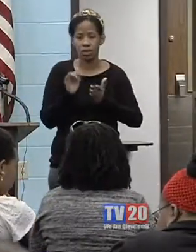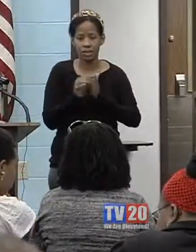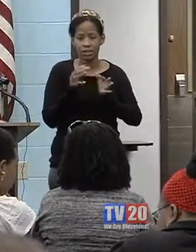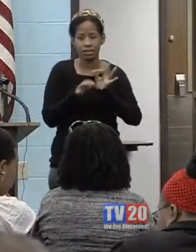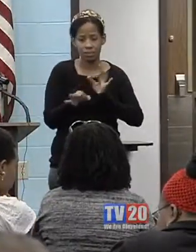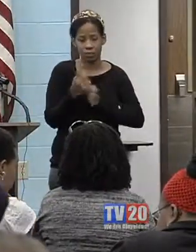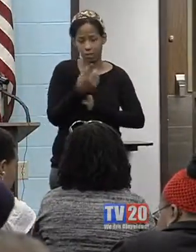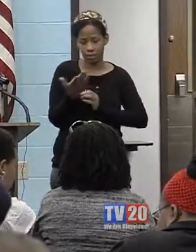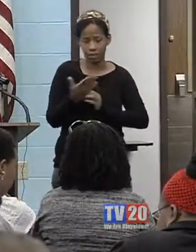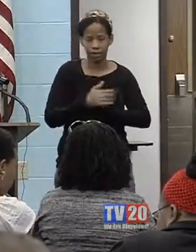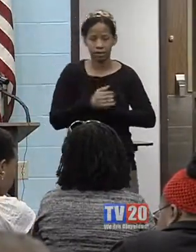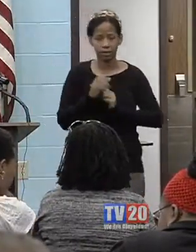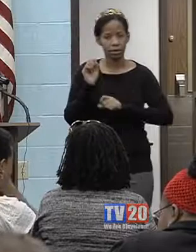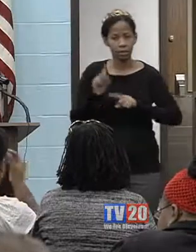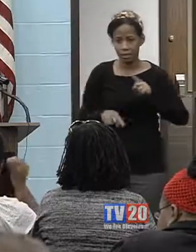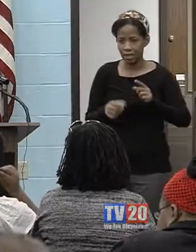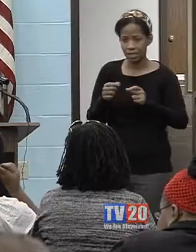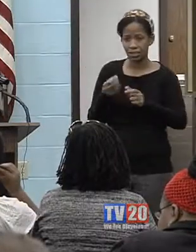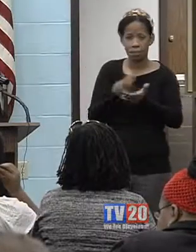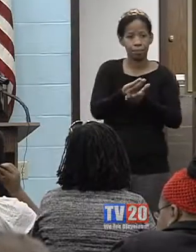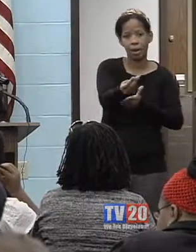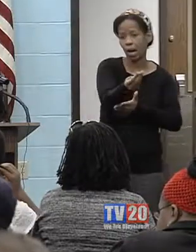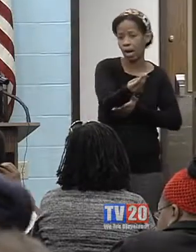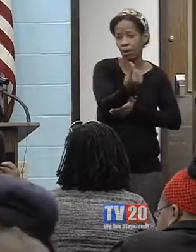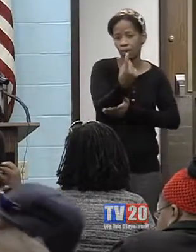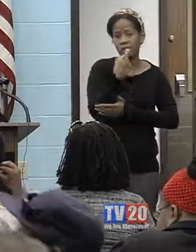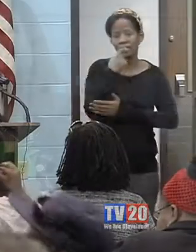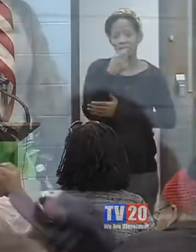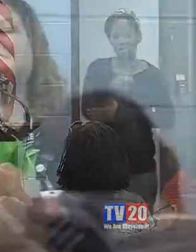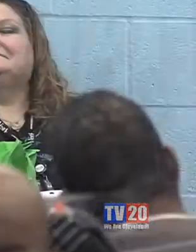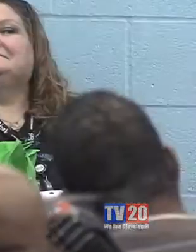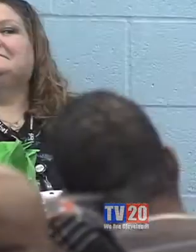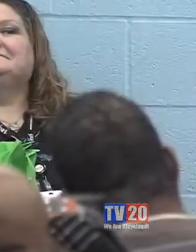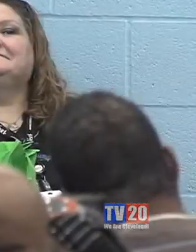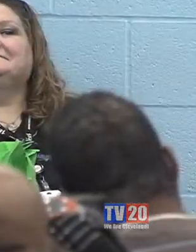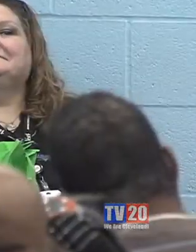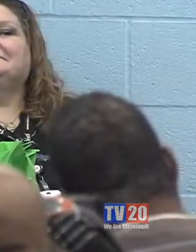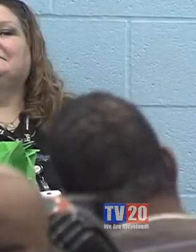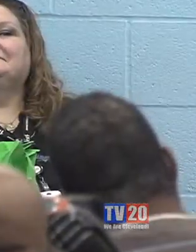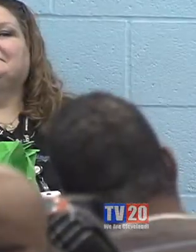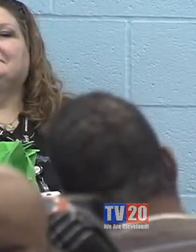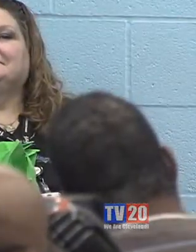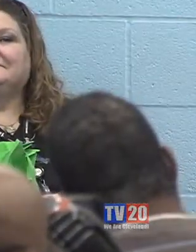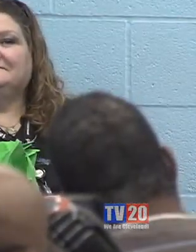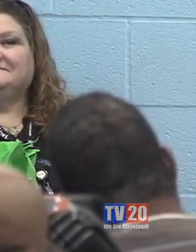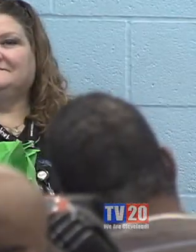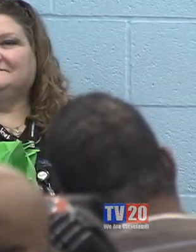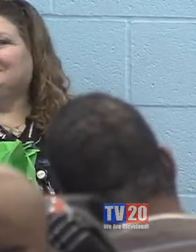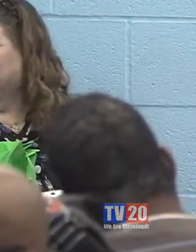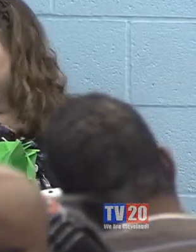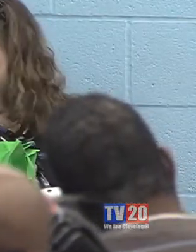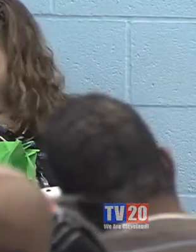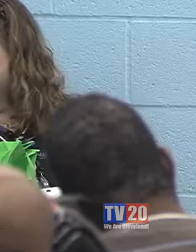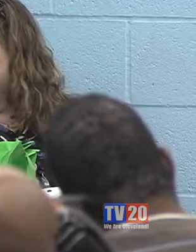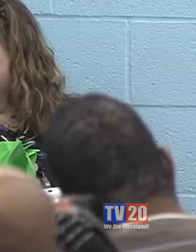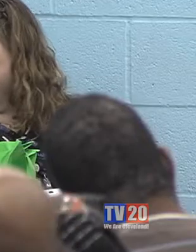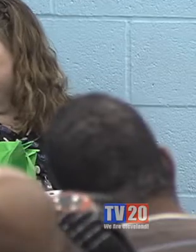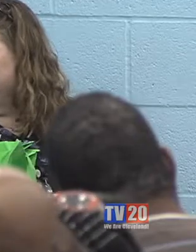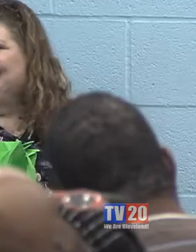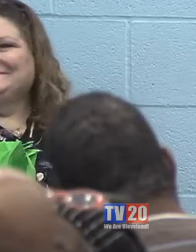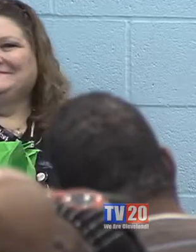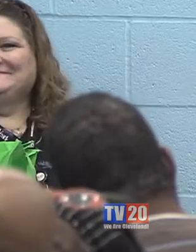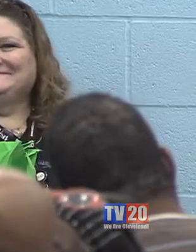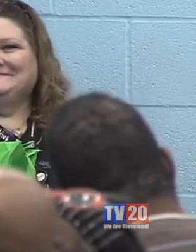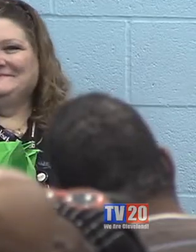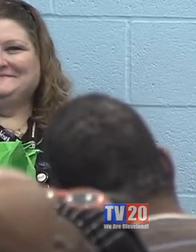just one thing. So you can't just go anywhere and get to. Our optometrists have gauged